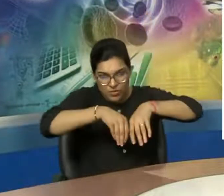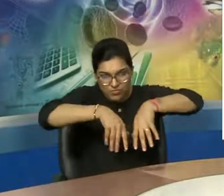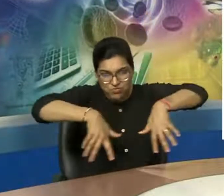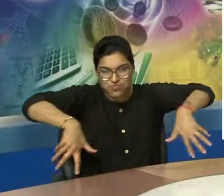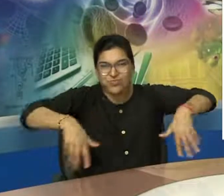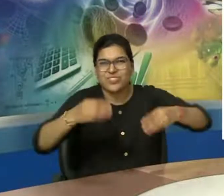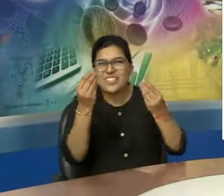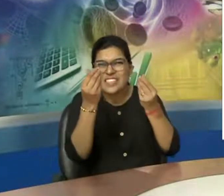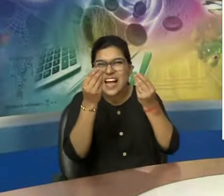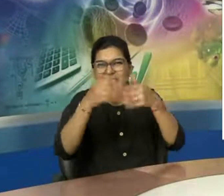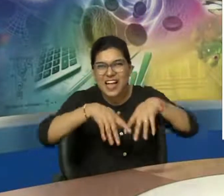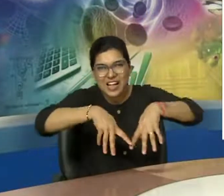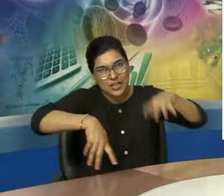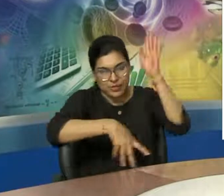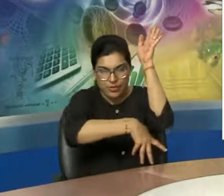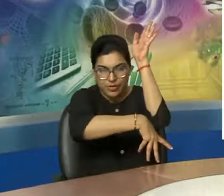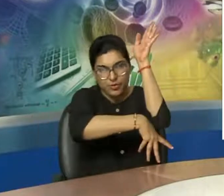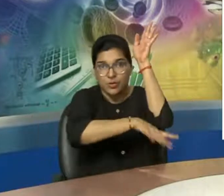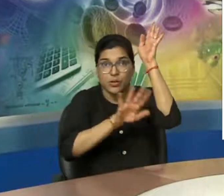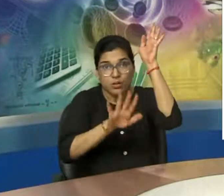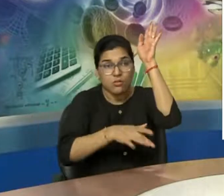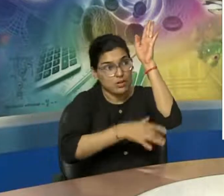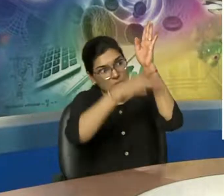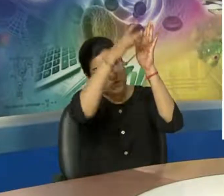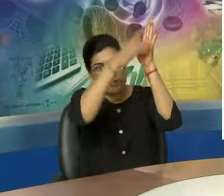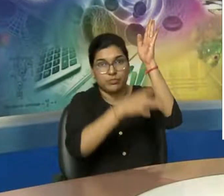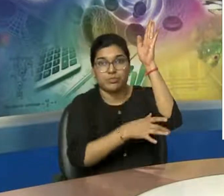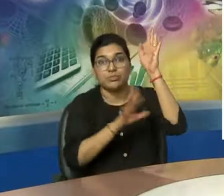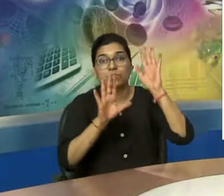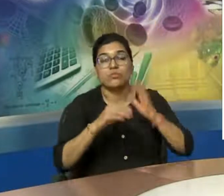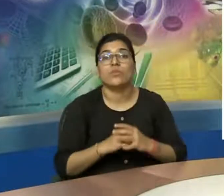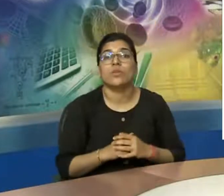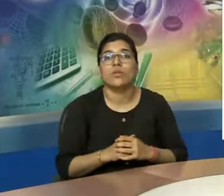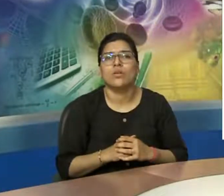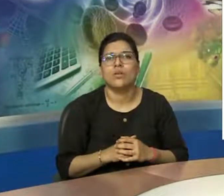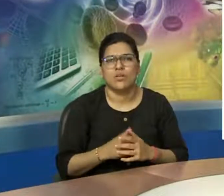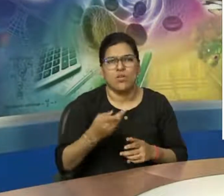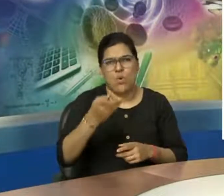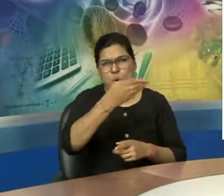Niche is an occupation of an organism in its community.